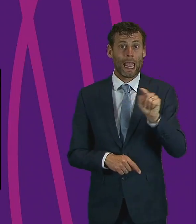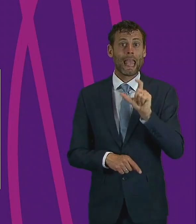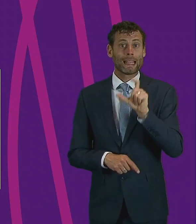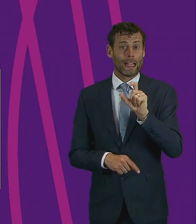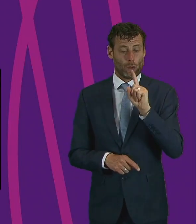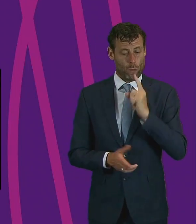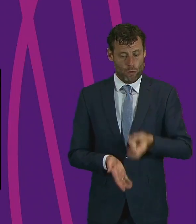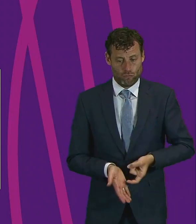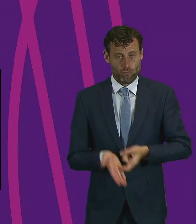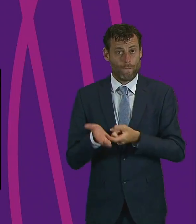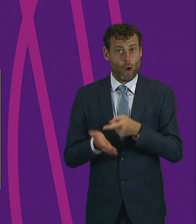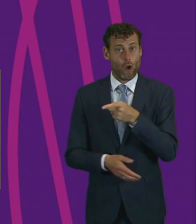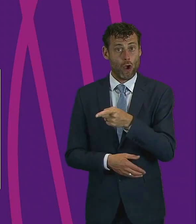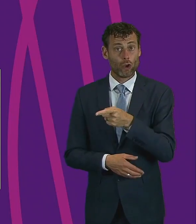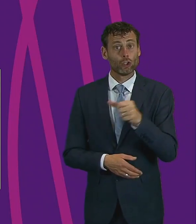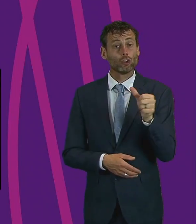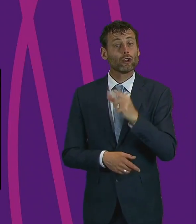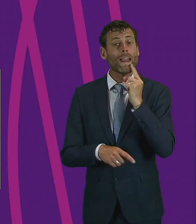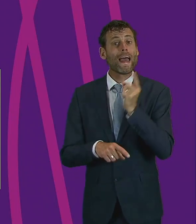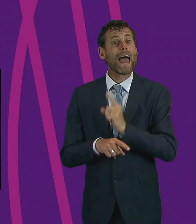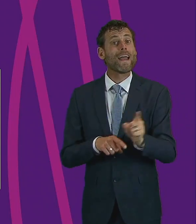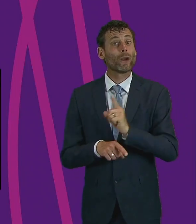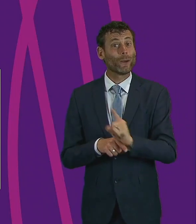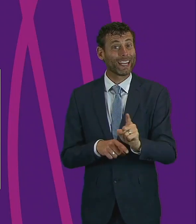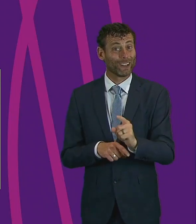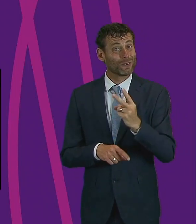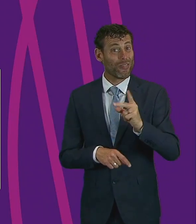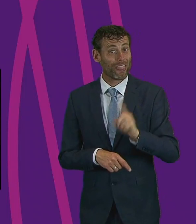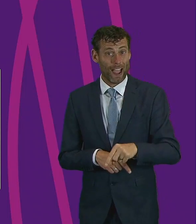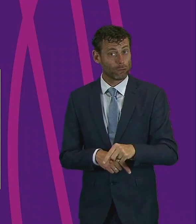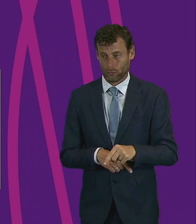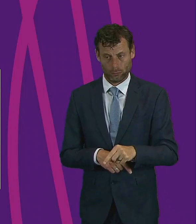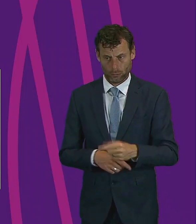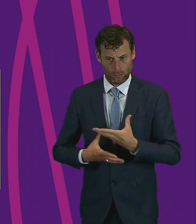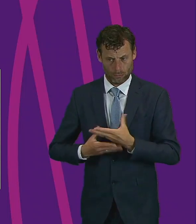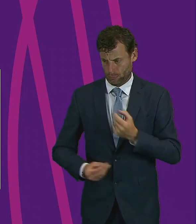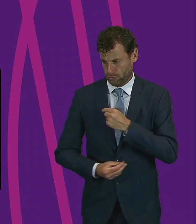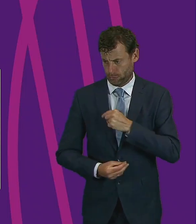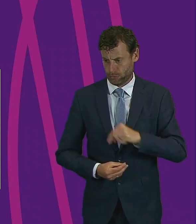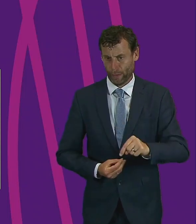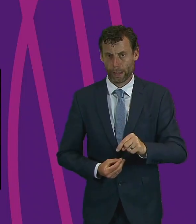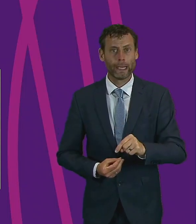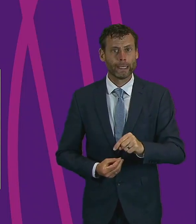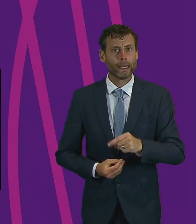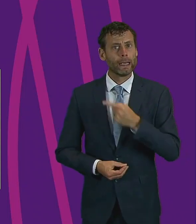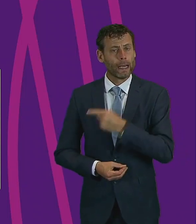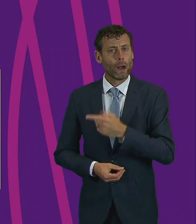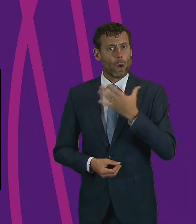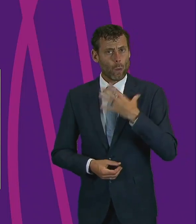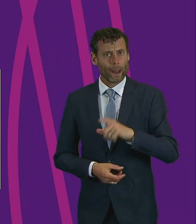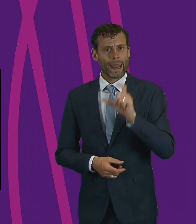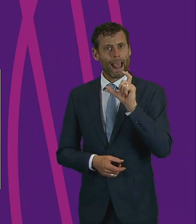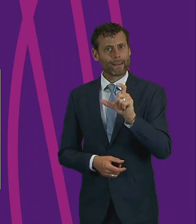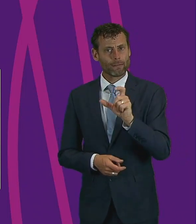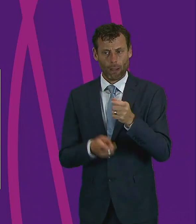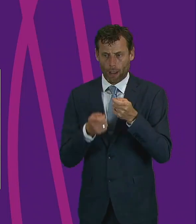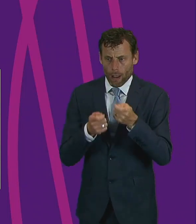not happening each week. They urged the Scottish Government to set out a strategy to return cancer services